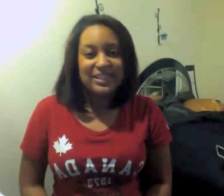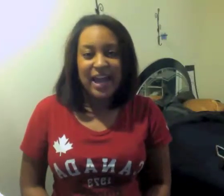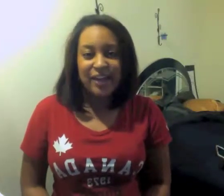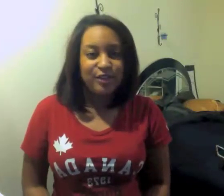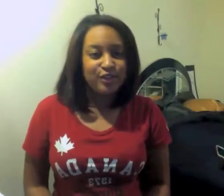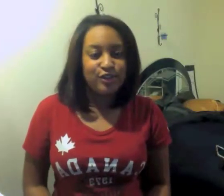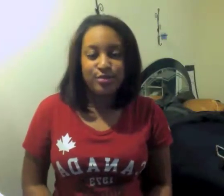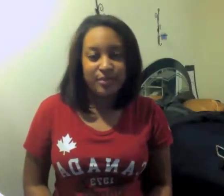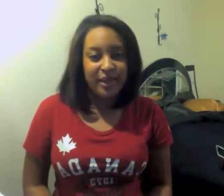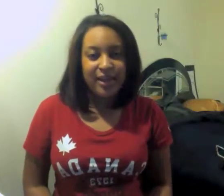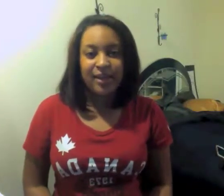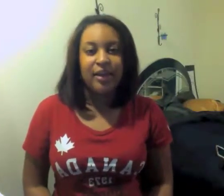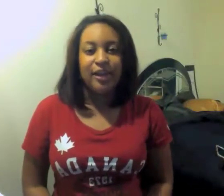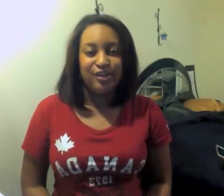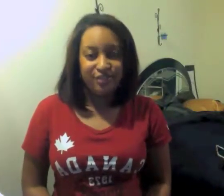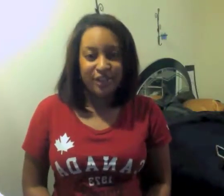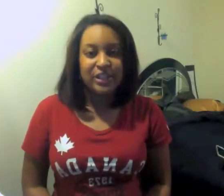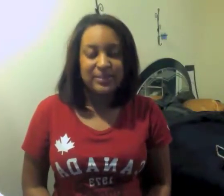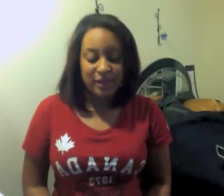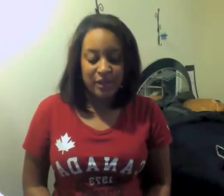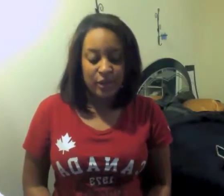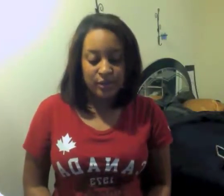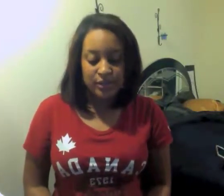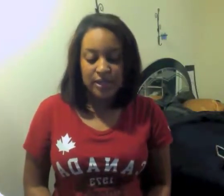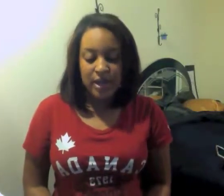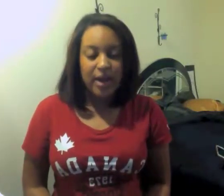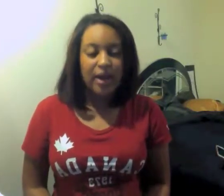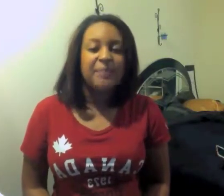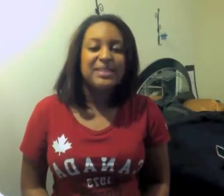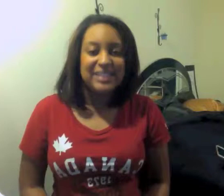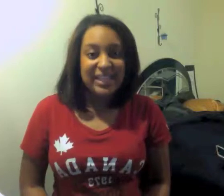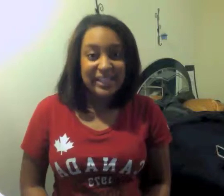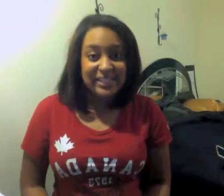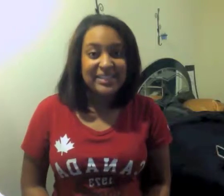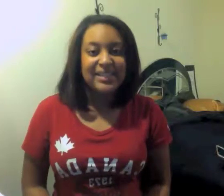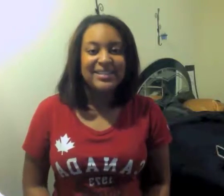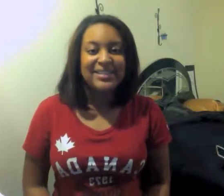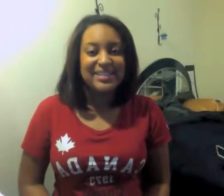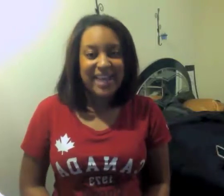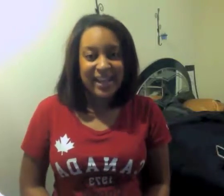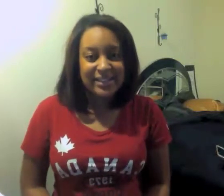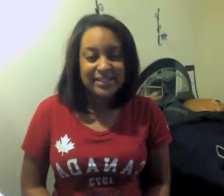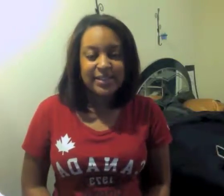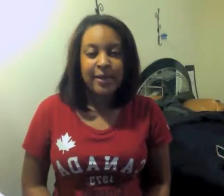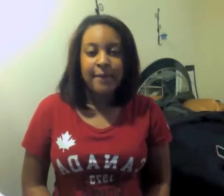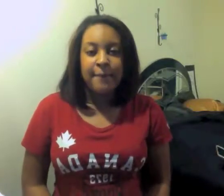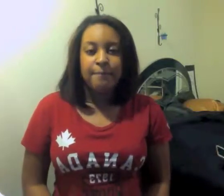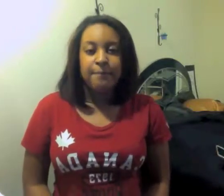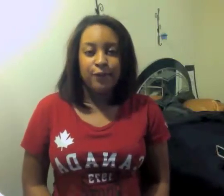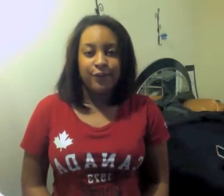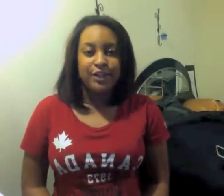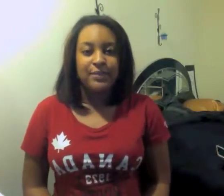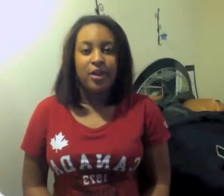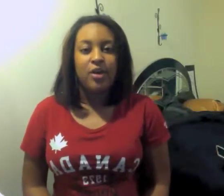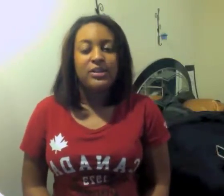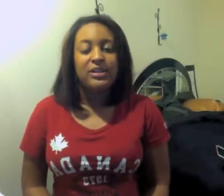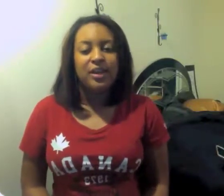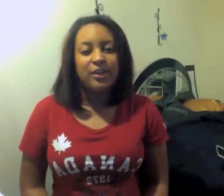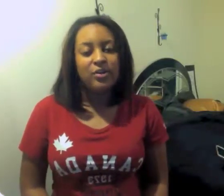titles, Superman, you fingerspell those. Cities, states, you fingerspell those. Another time